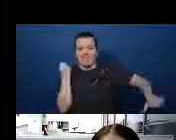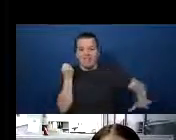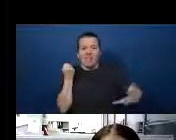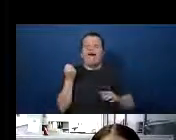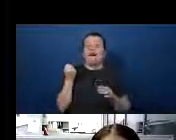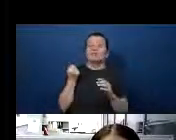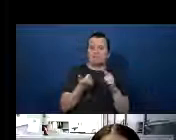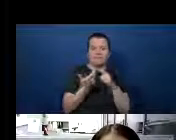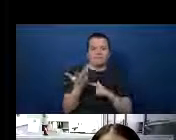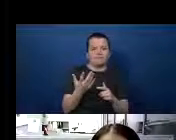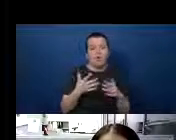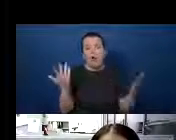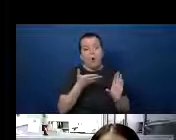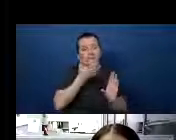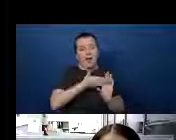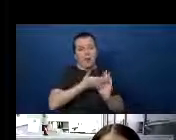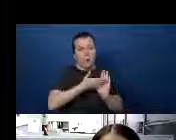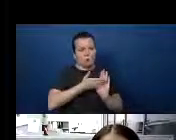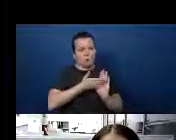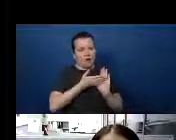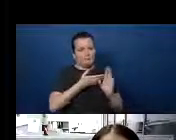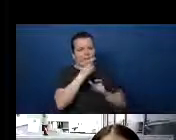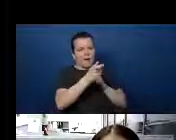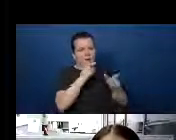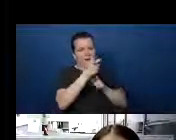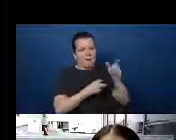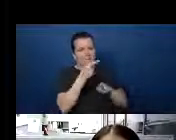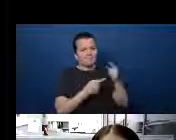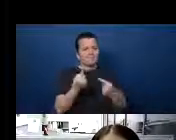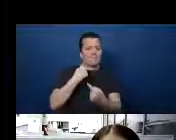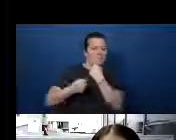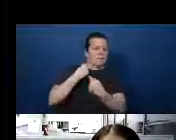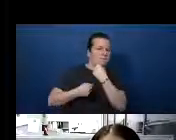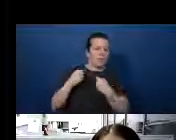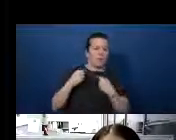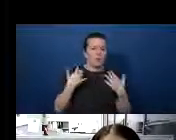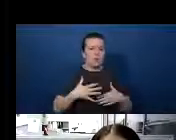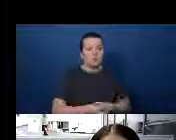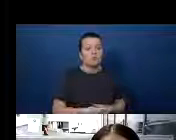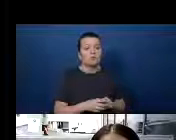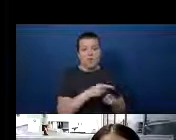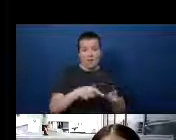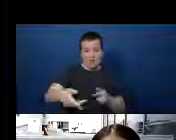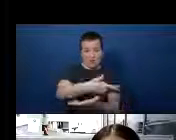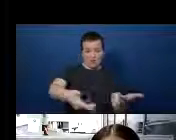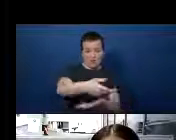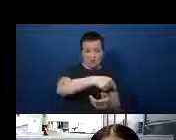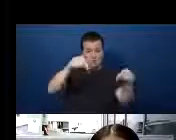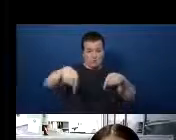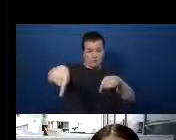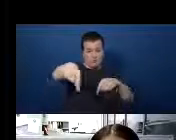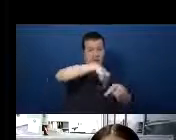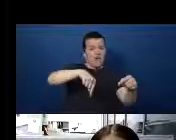psychological abuses from participants' narrative. Almost all participants reported that they were called names by